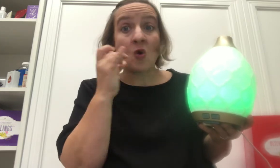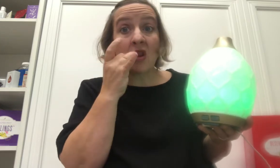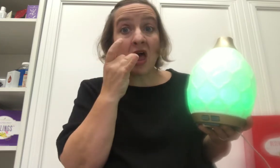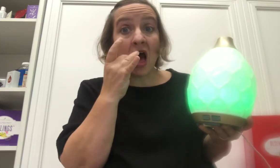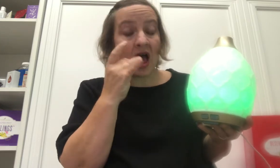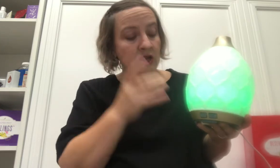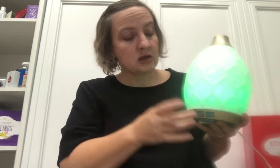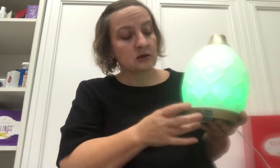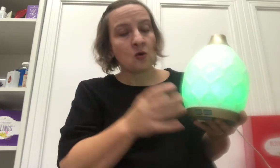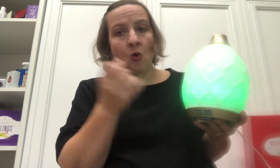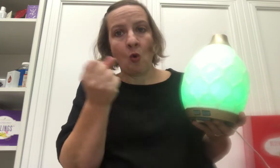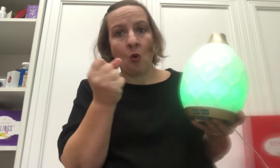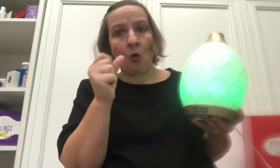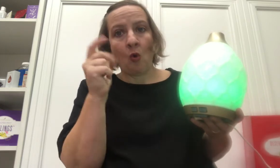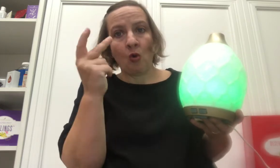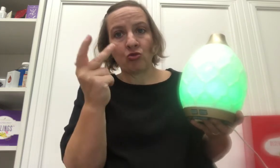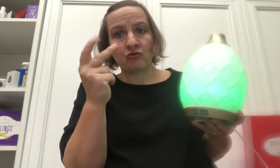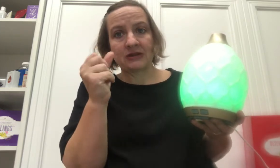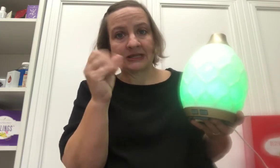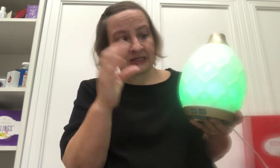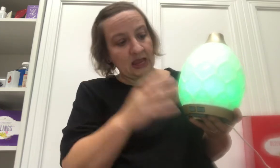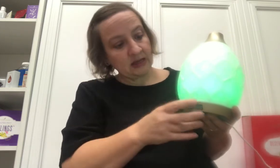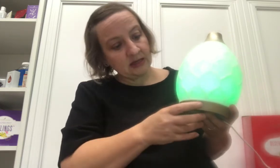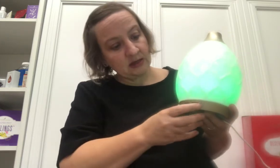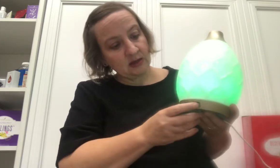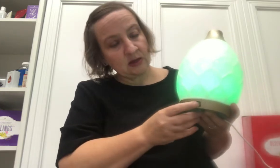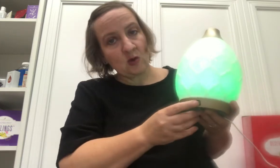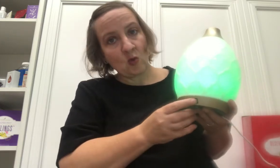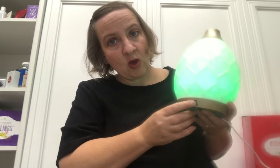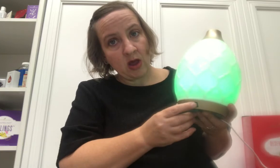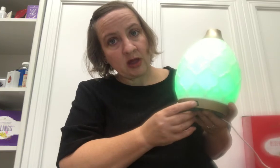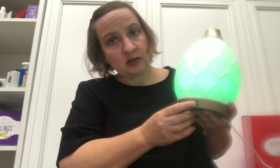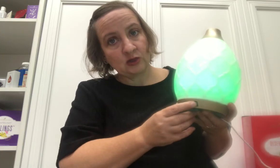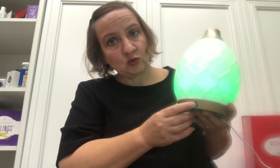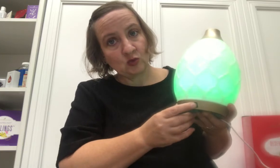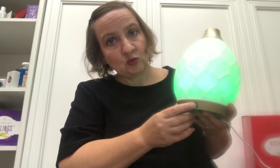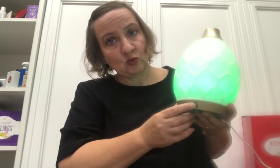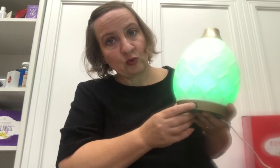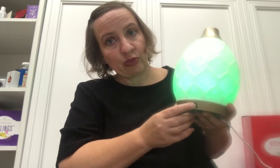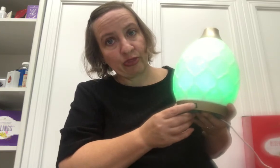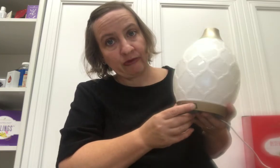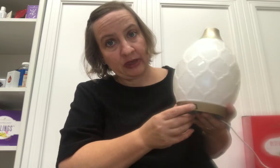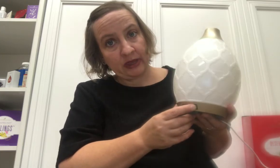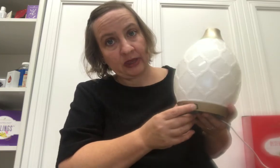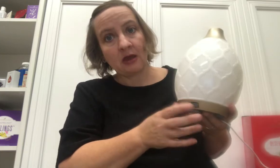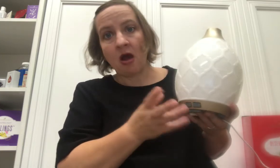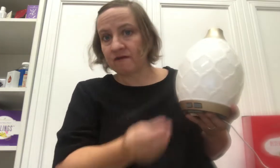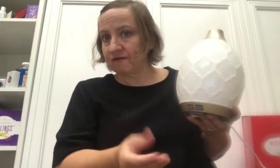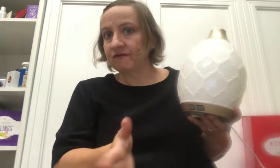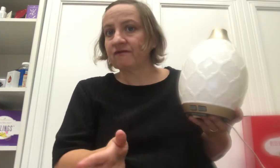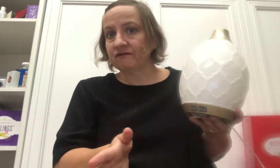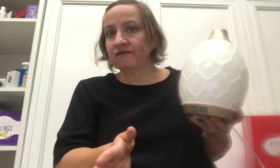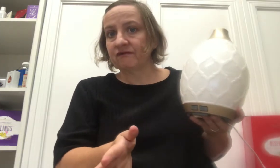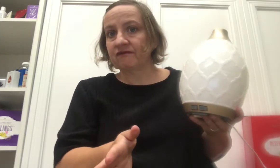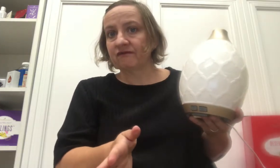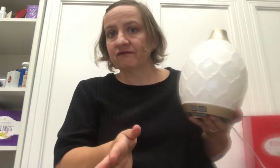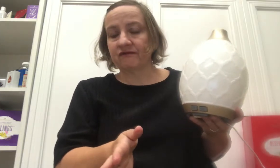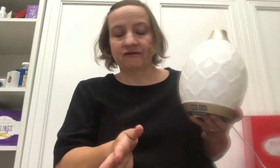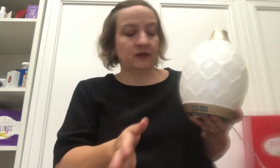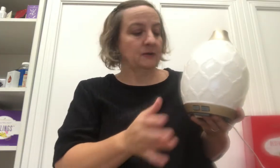And if you wanted to turn it off so there's no light at all, like at night or whenever, you can hold this button for 3 seconds and it'll turn the